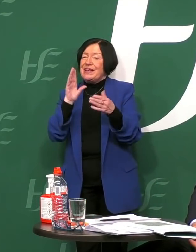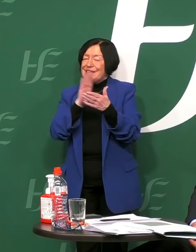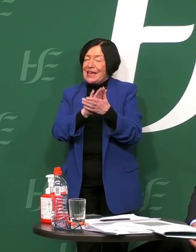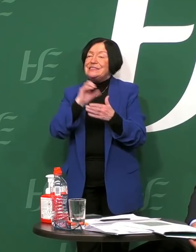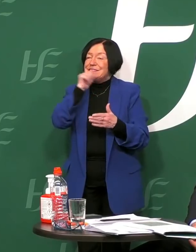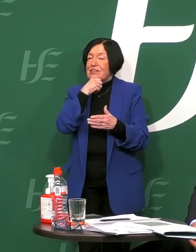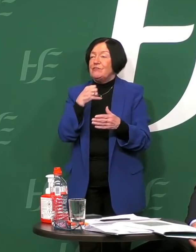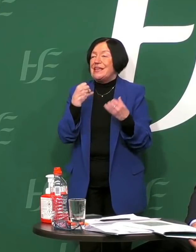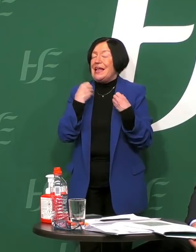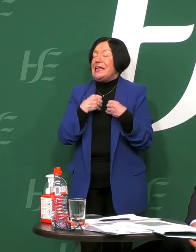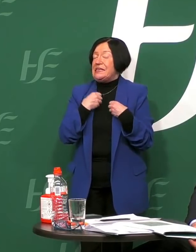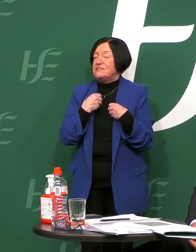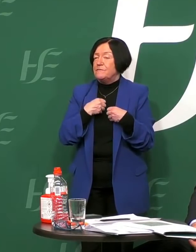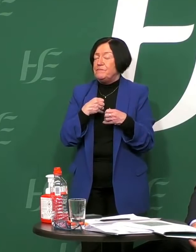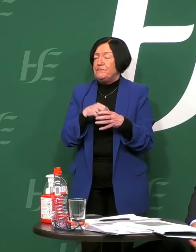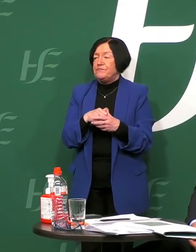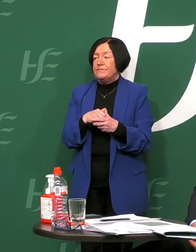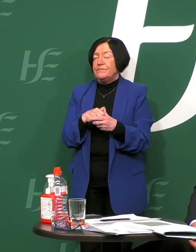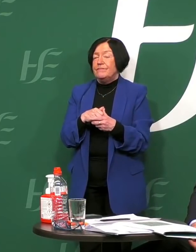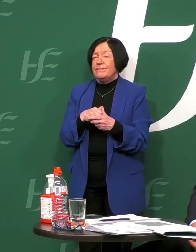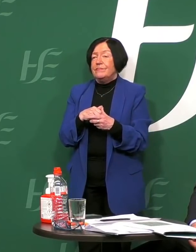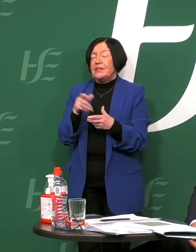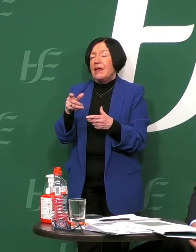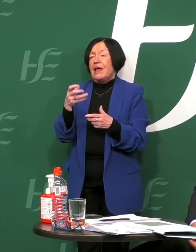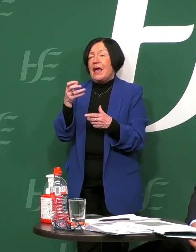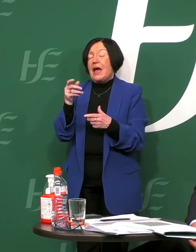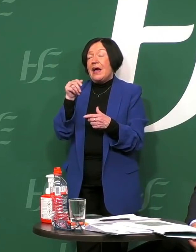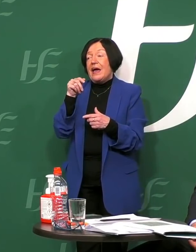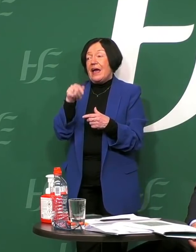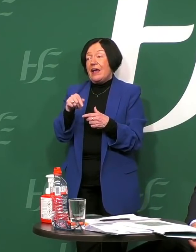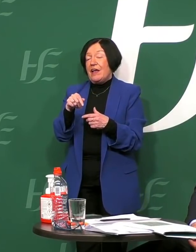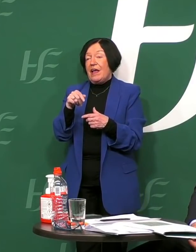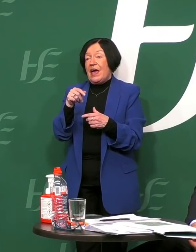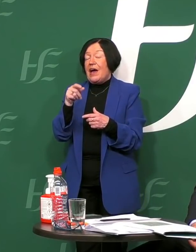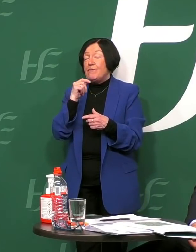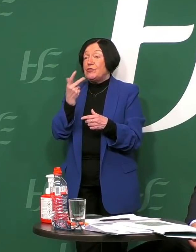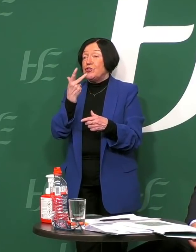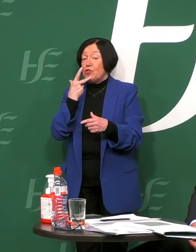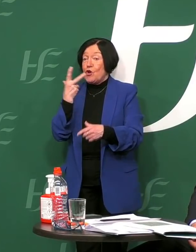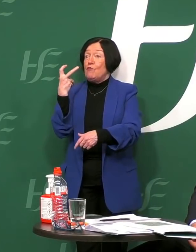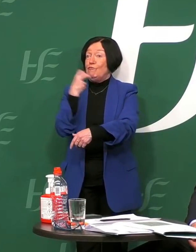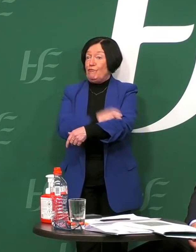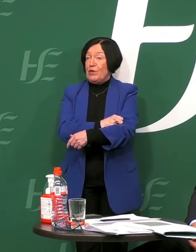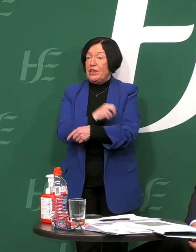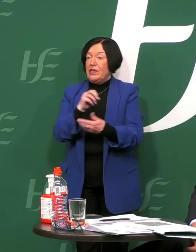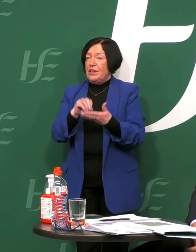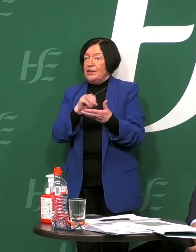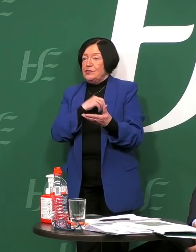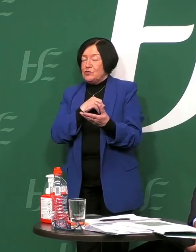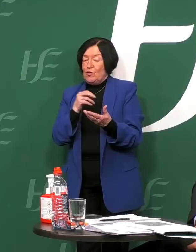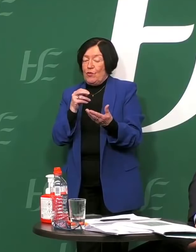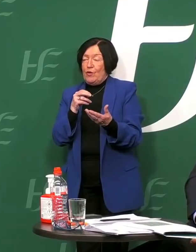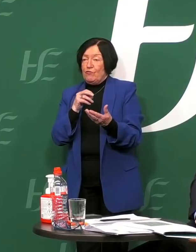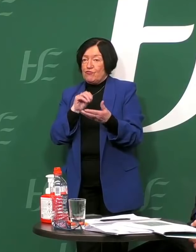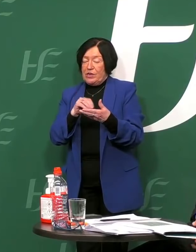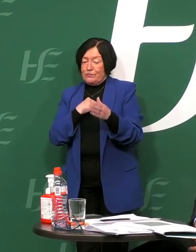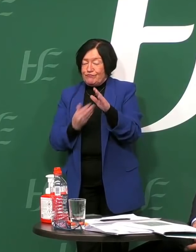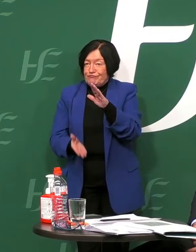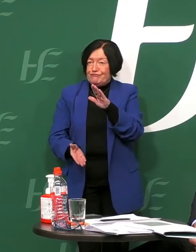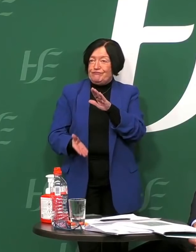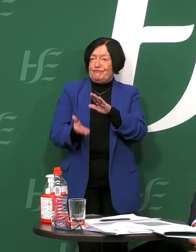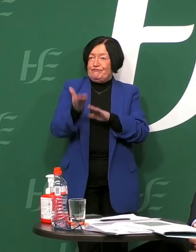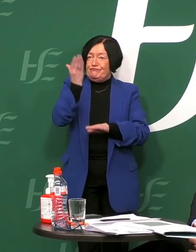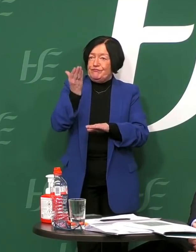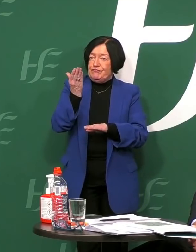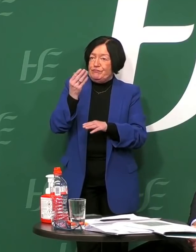and being vaccinated. So there is, and that's the purpose of the booster campaign, is to address the waning immunity and